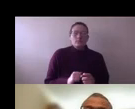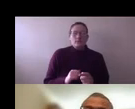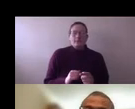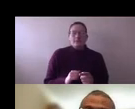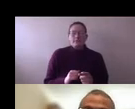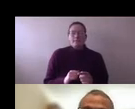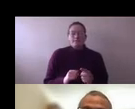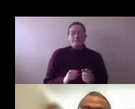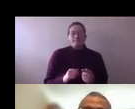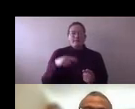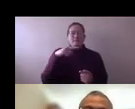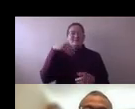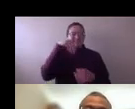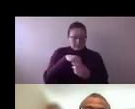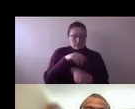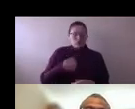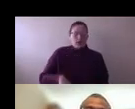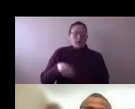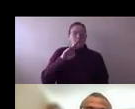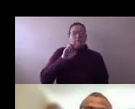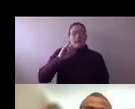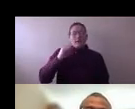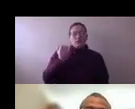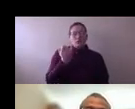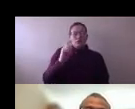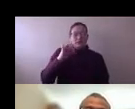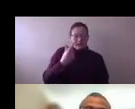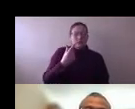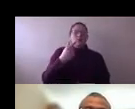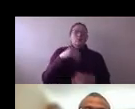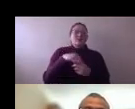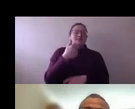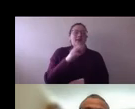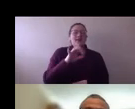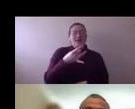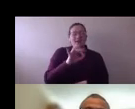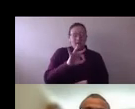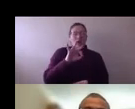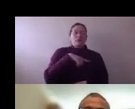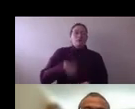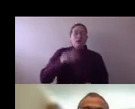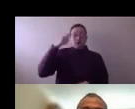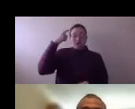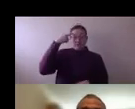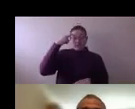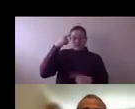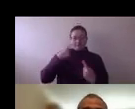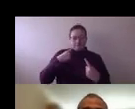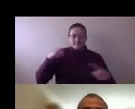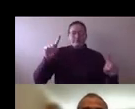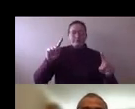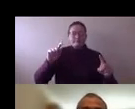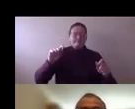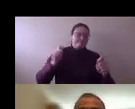was actually in China, in Beijing, in 1989, when the Chinese government launched the crackdown on the